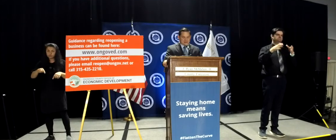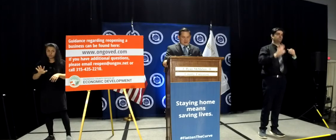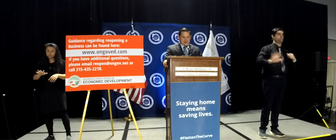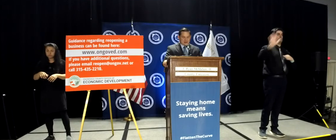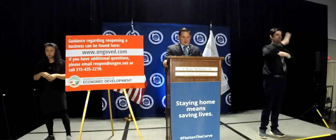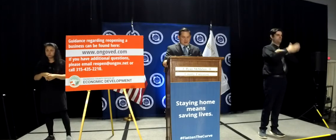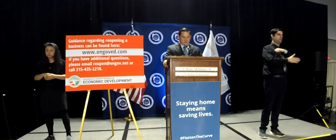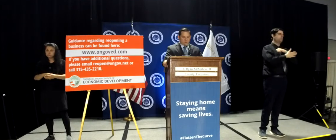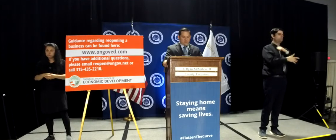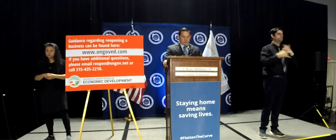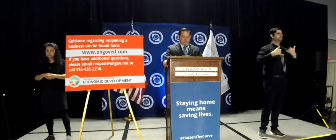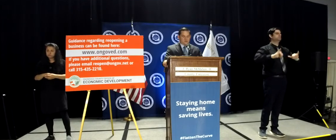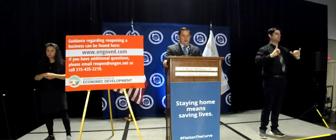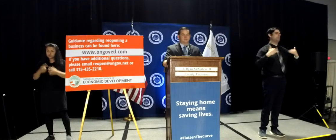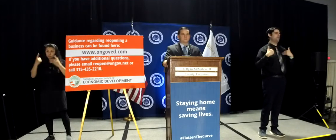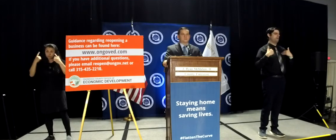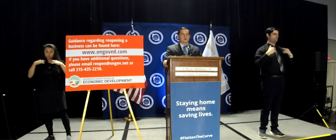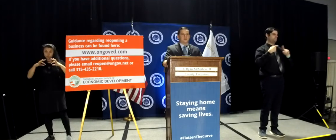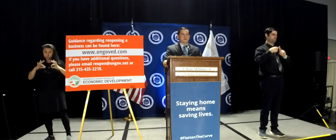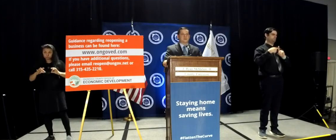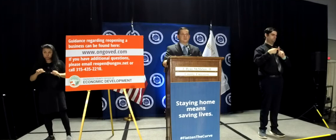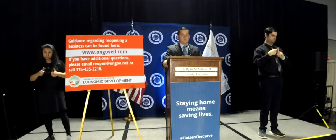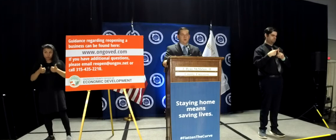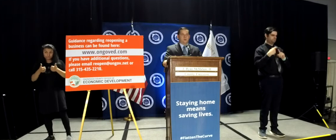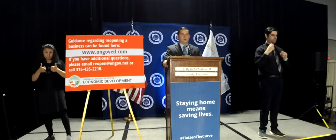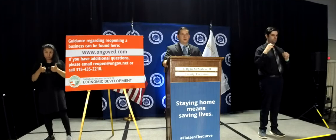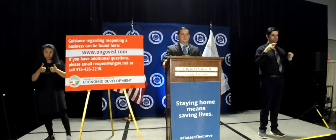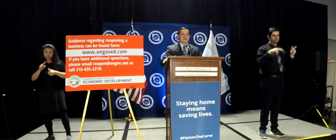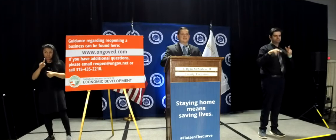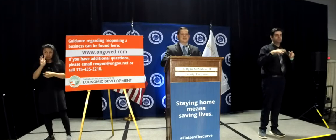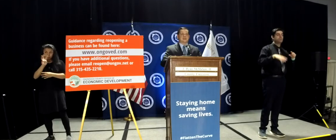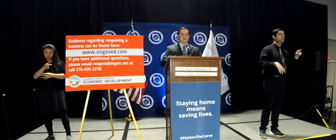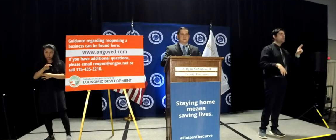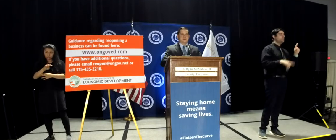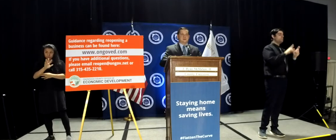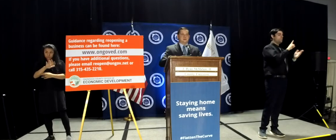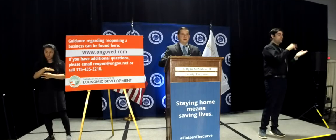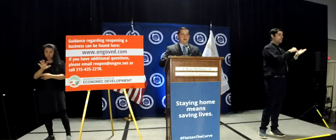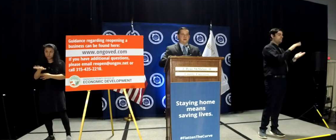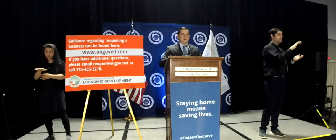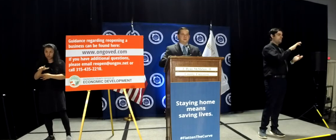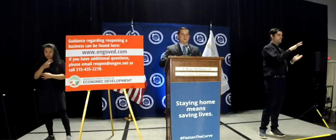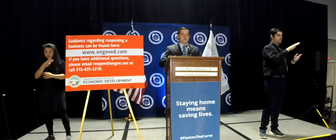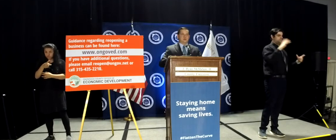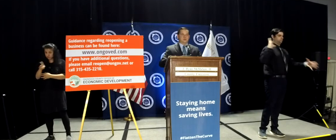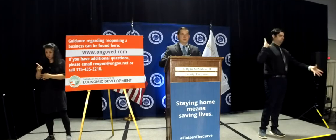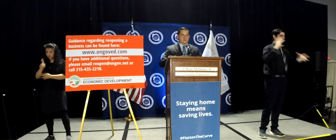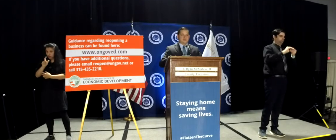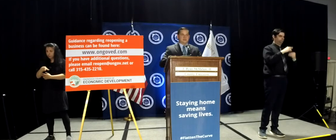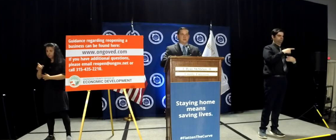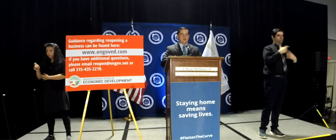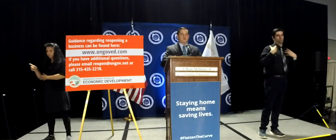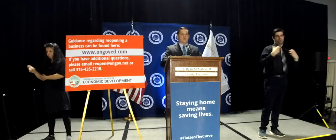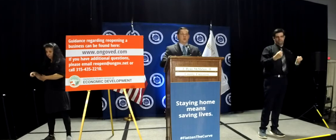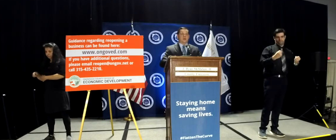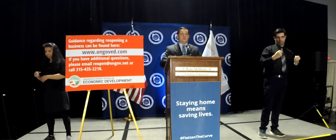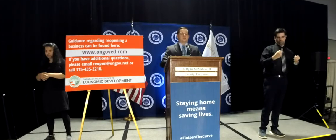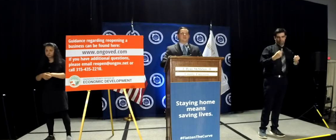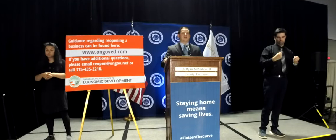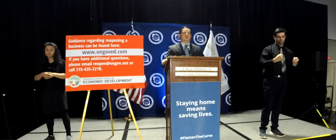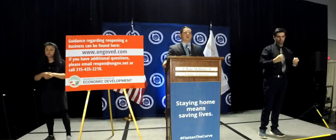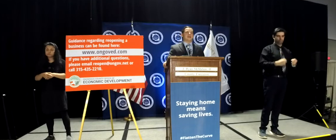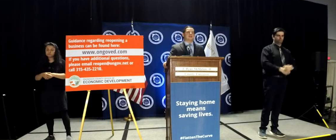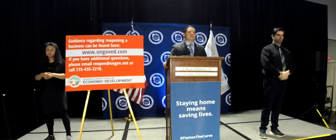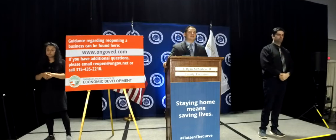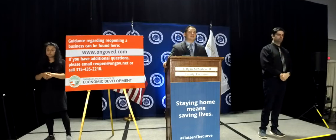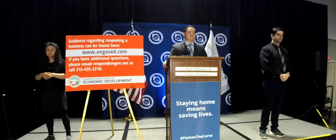cases, 48% since we've opened up testing to universal testing,